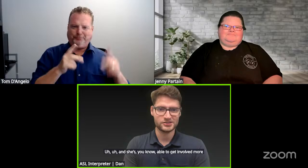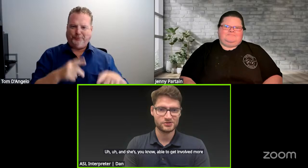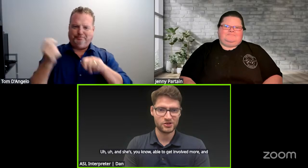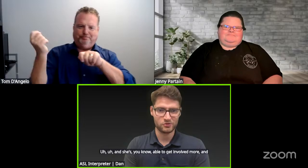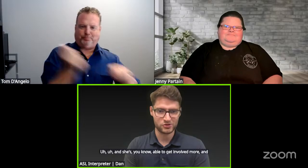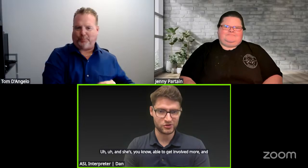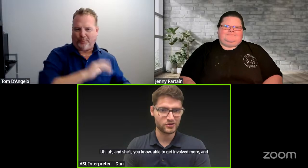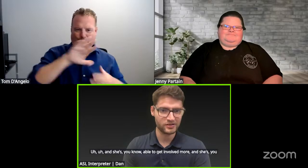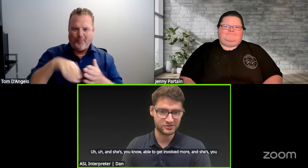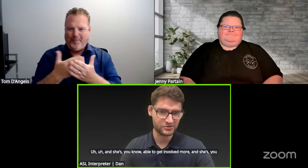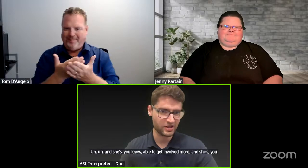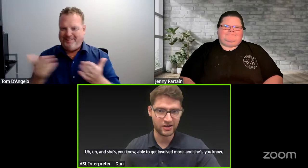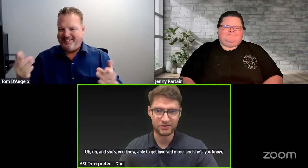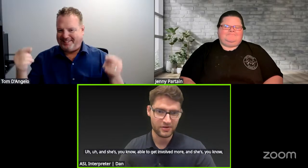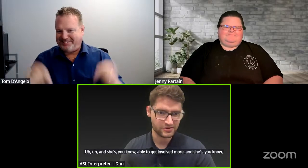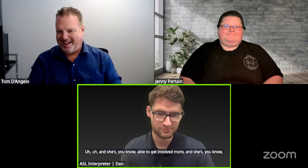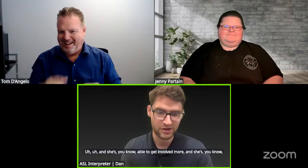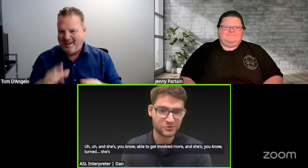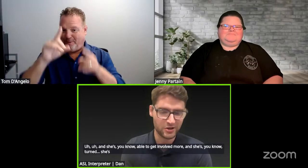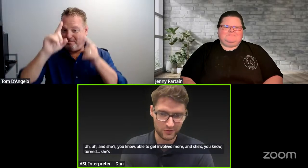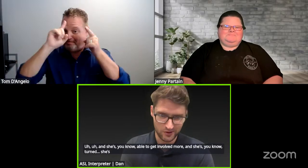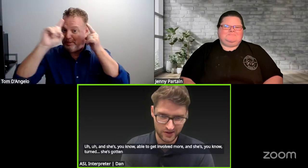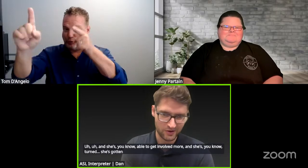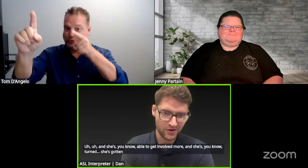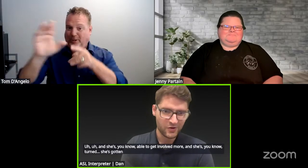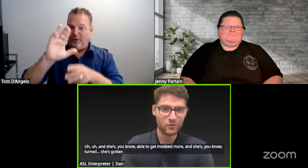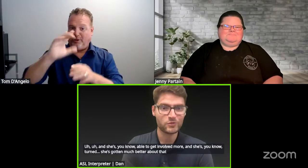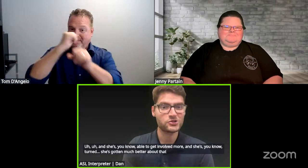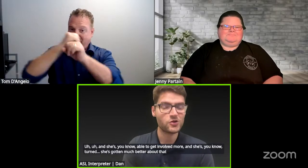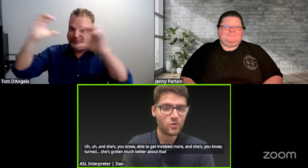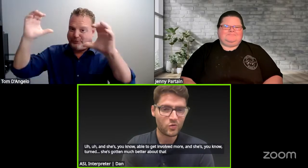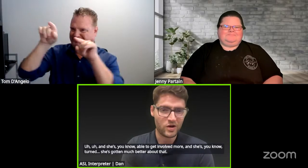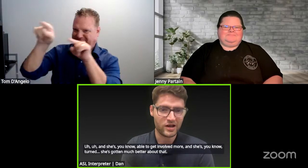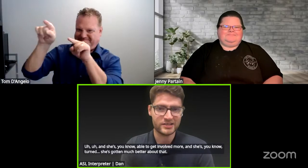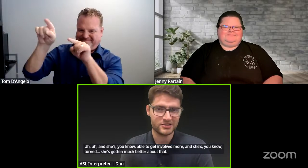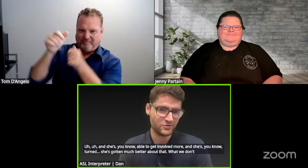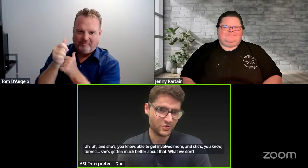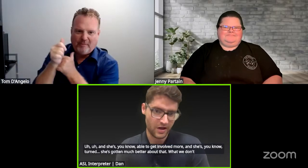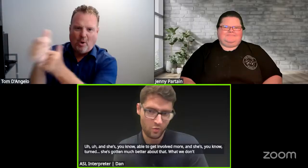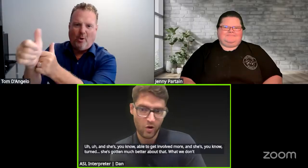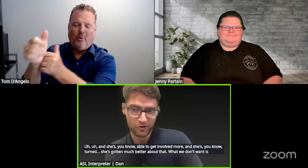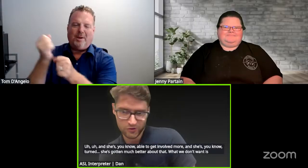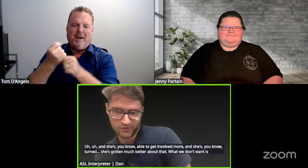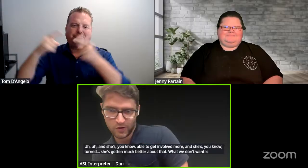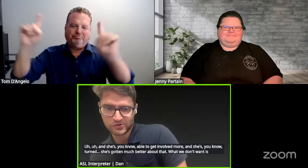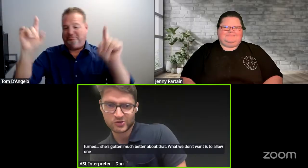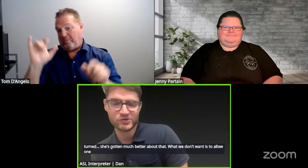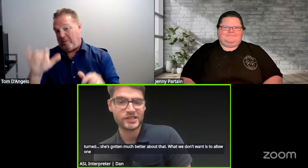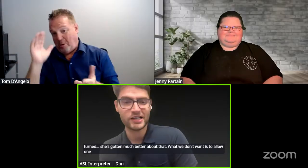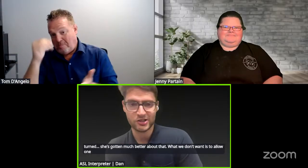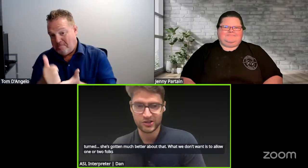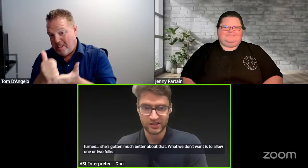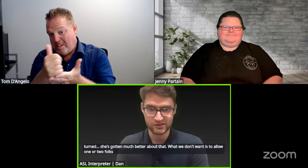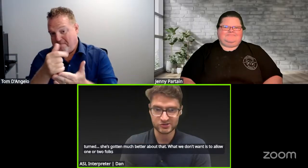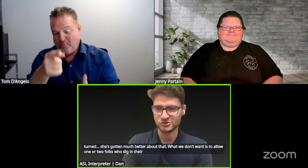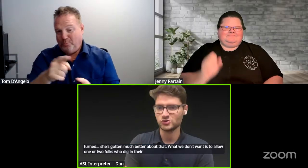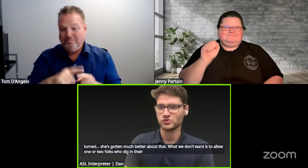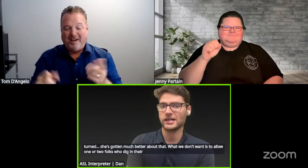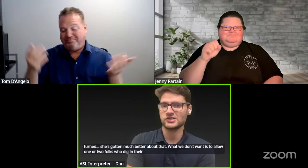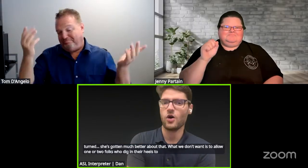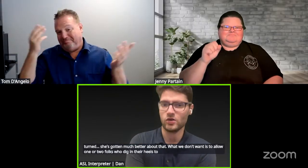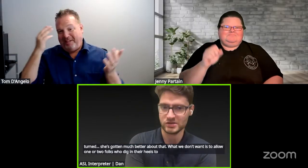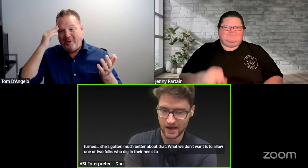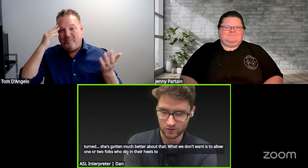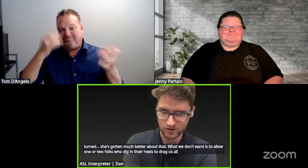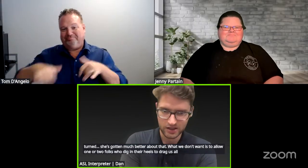and she's gotten much better about that. What we don't want is to allow one or two folks who dig in their heels to